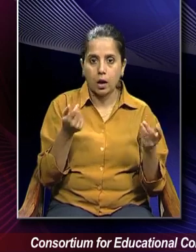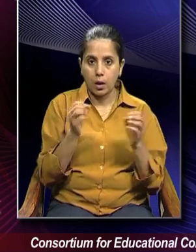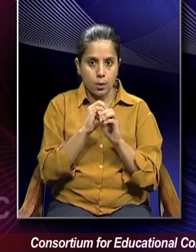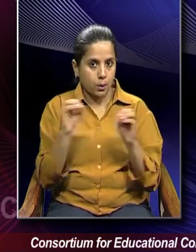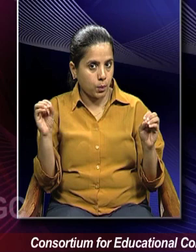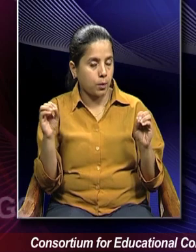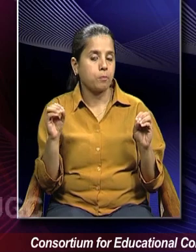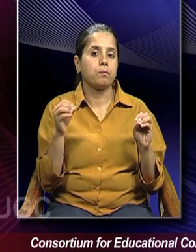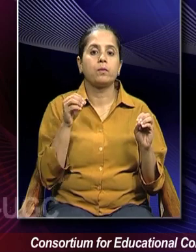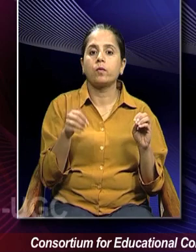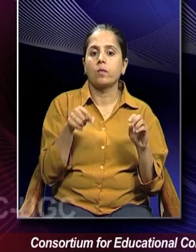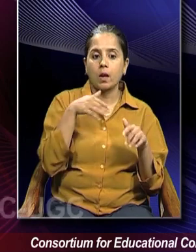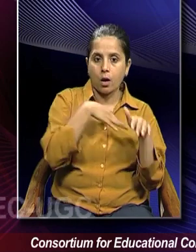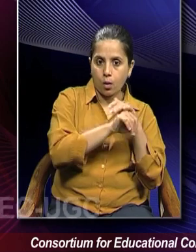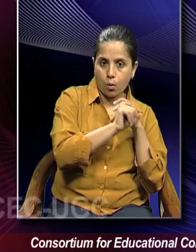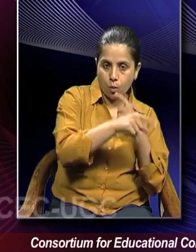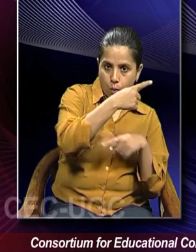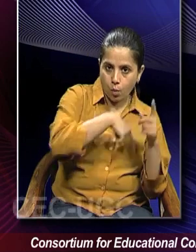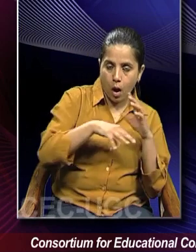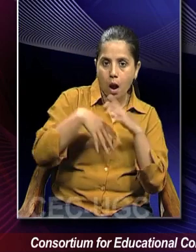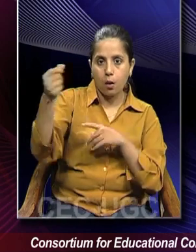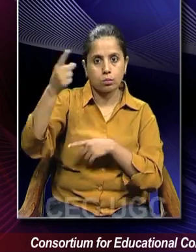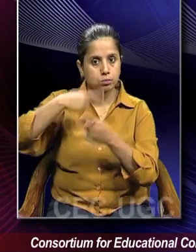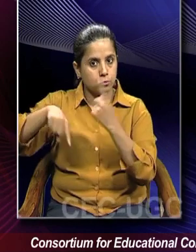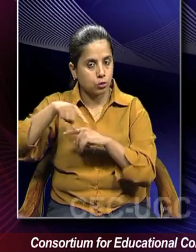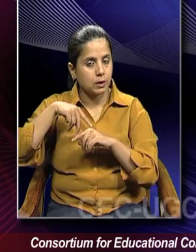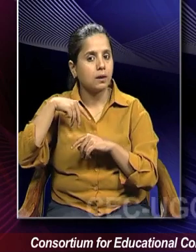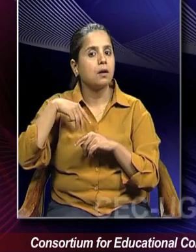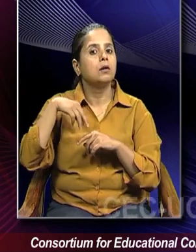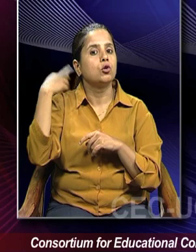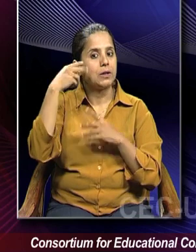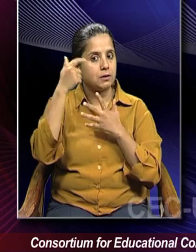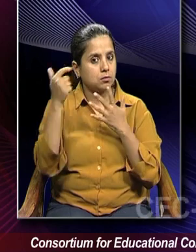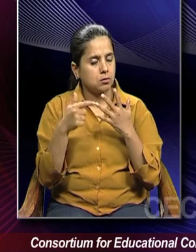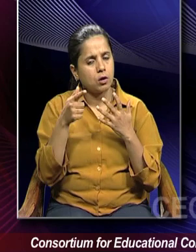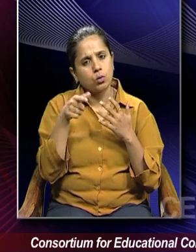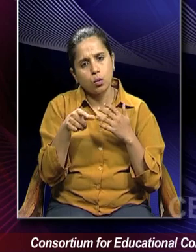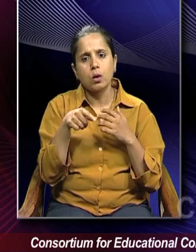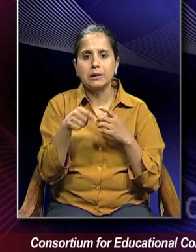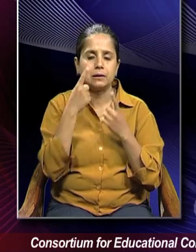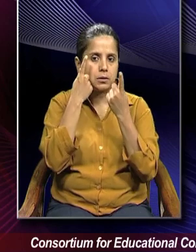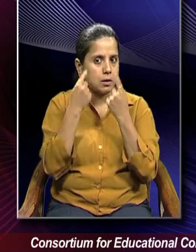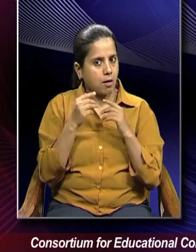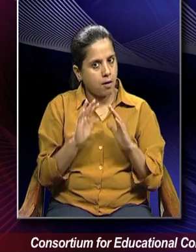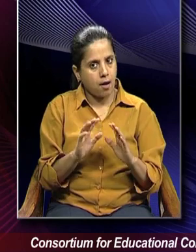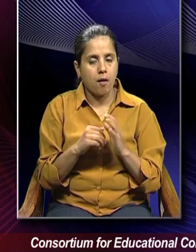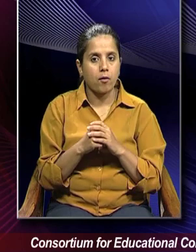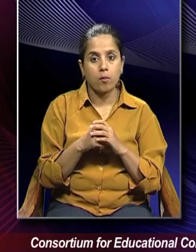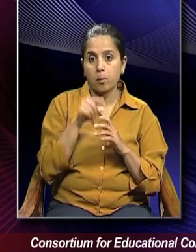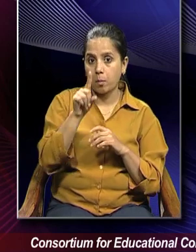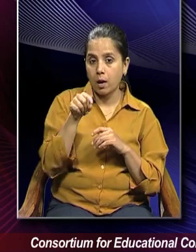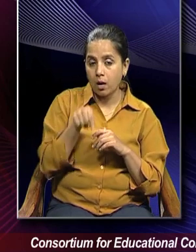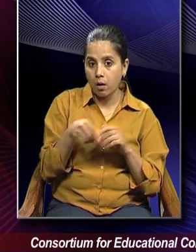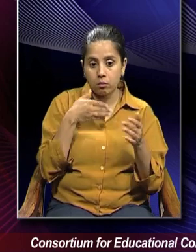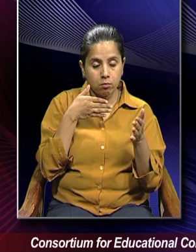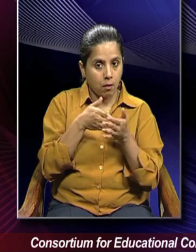uncontrollability, internal and external factors, then of course you go for cine analysis. When we go for finding the